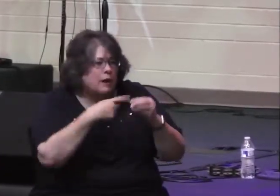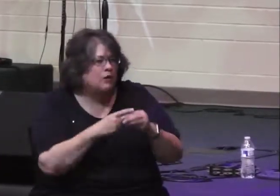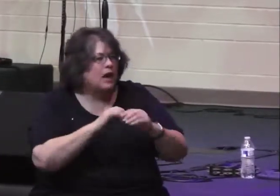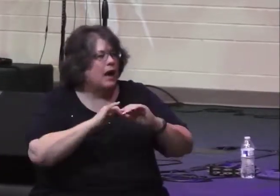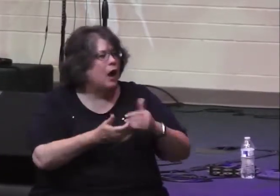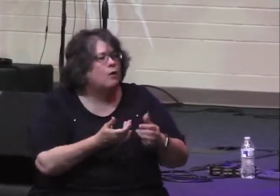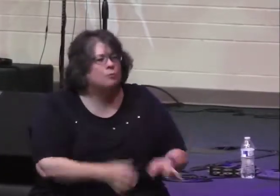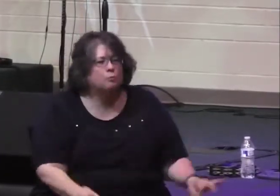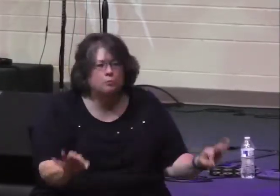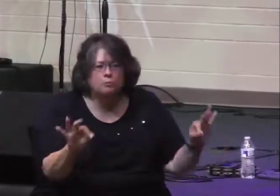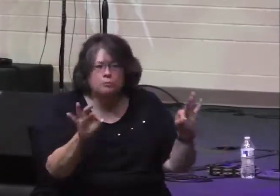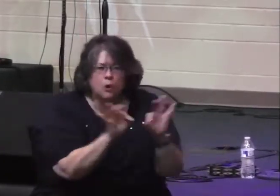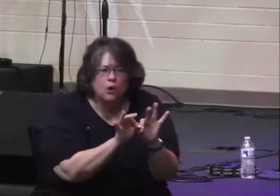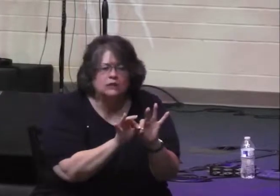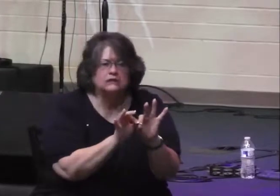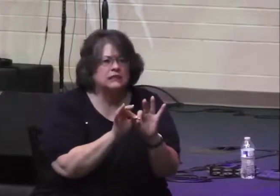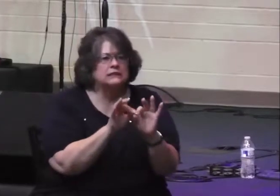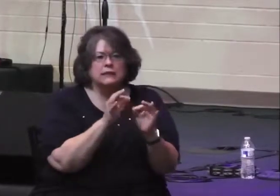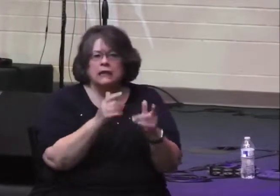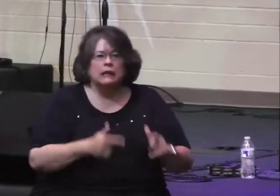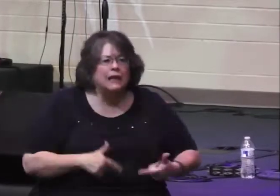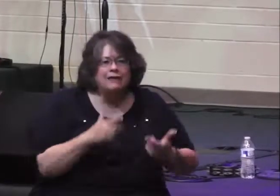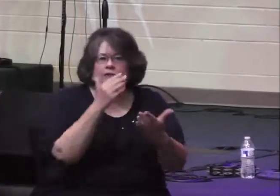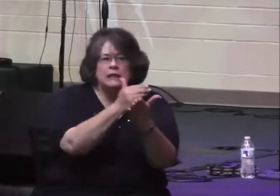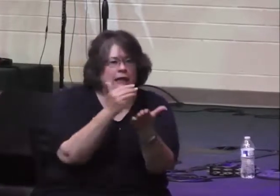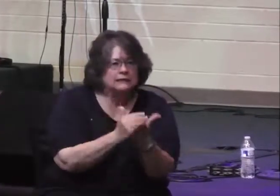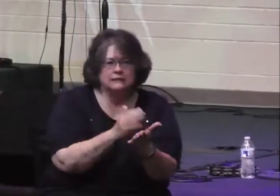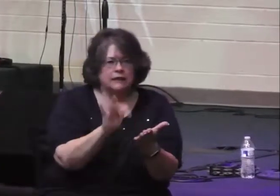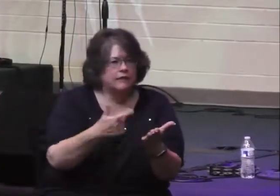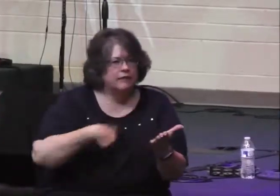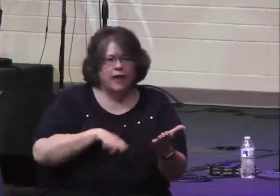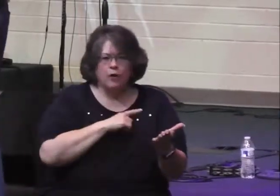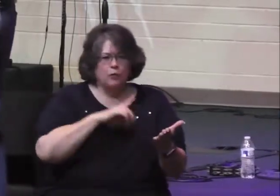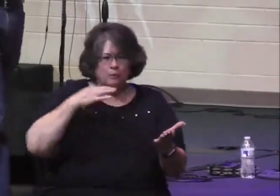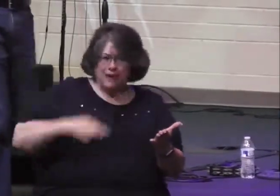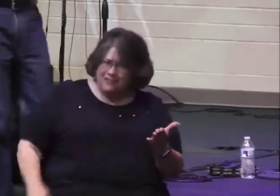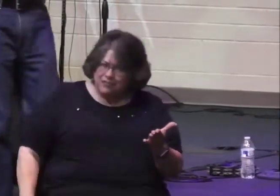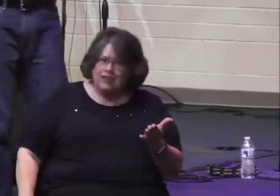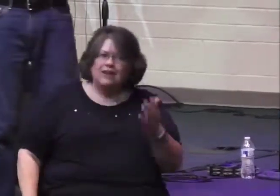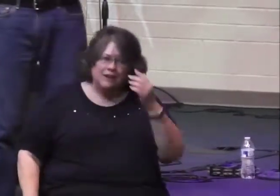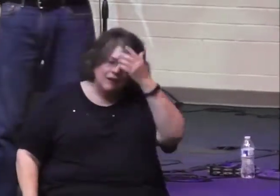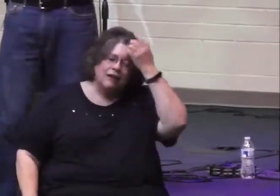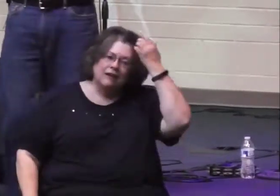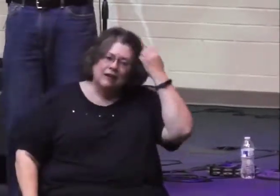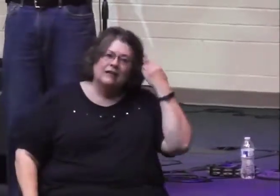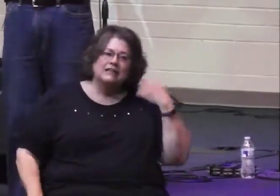is, the life lesson that we gain from this.